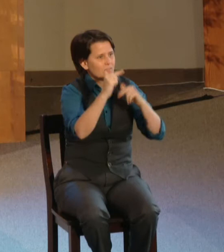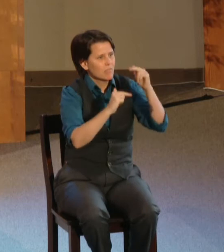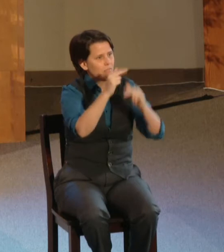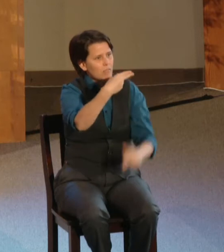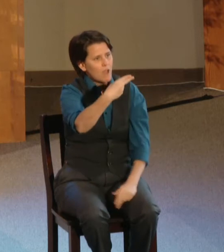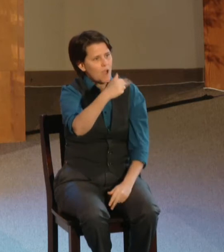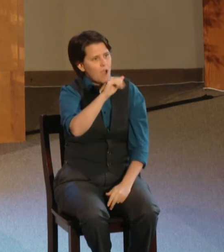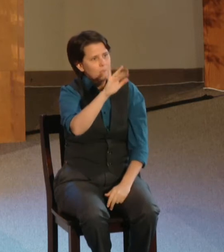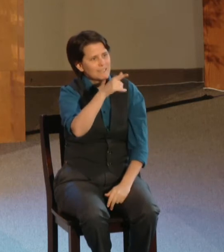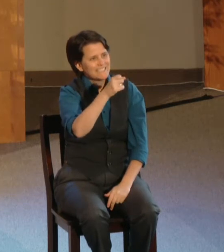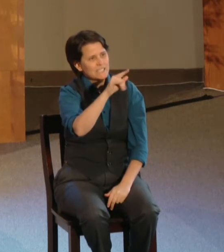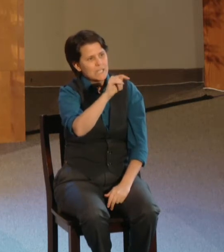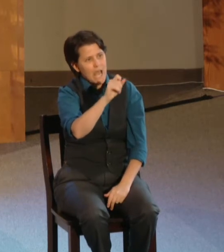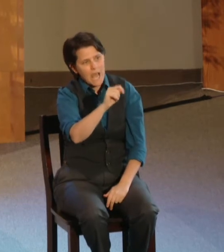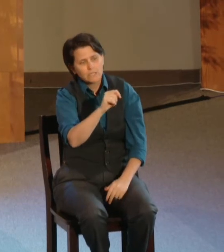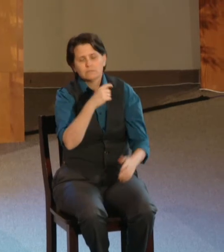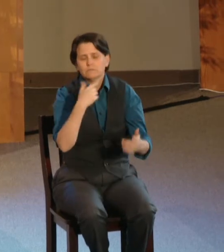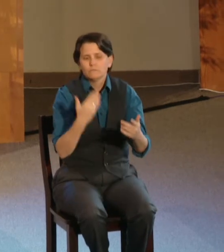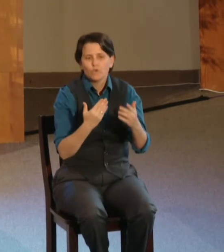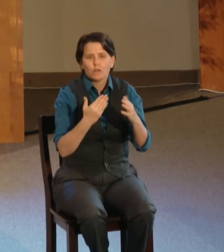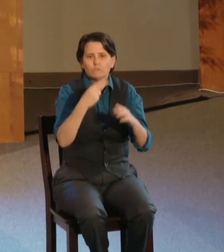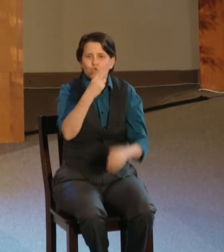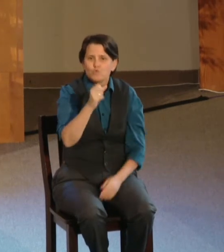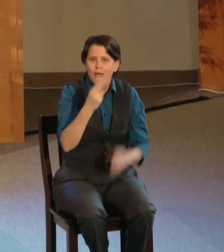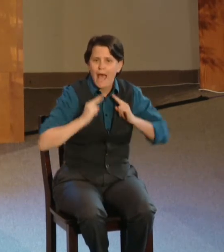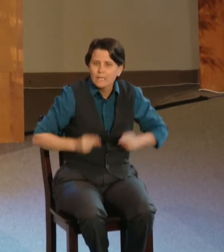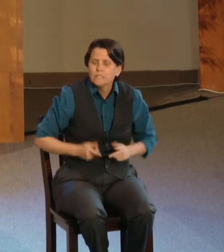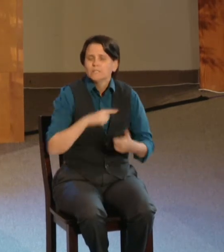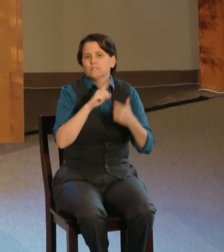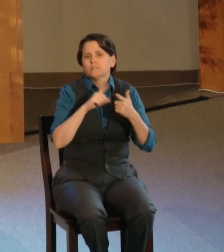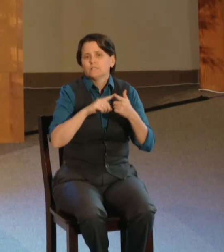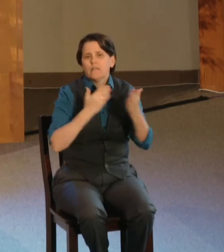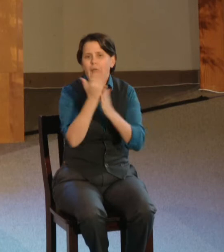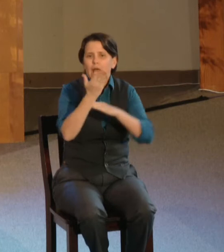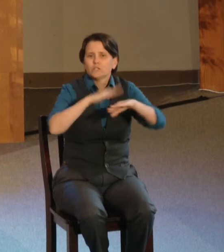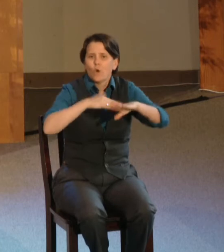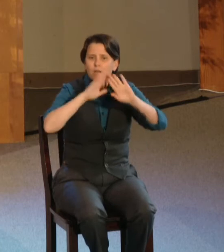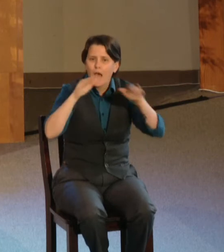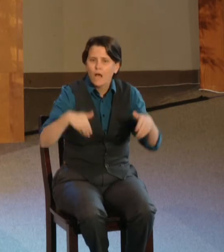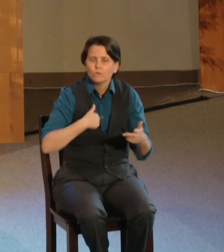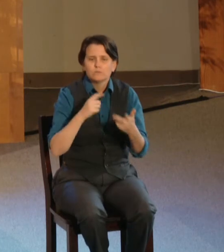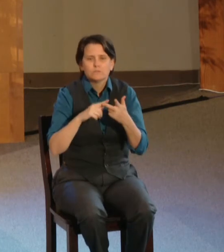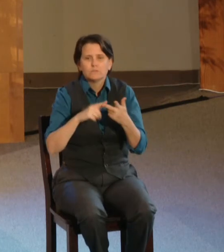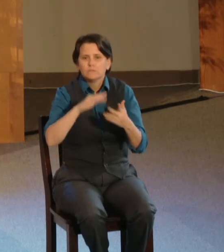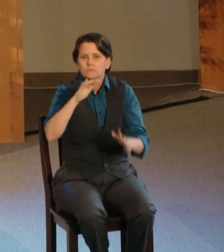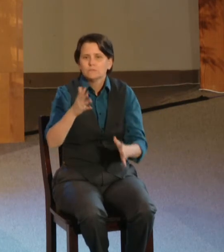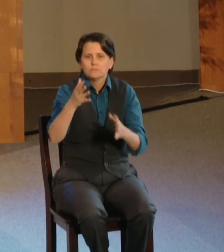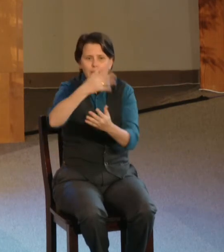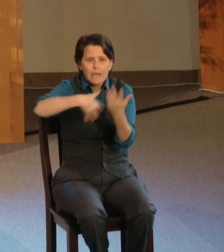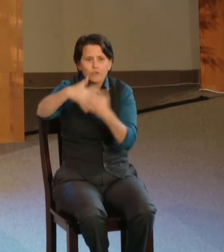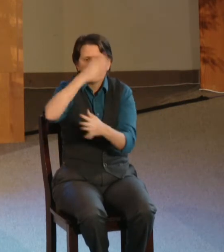Habitat for Humanity, hands-on housing, you've done interfaith work, you've supported those in the aftermath of